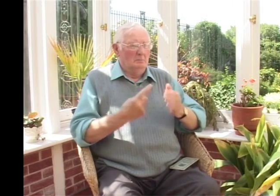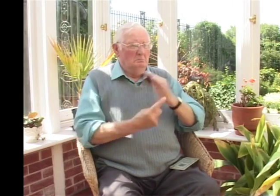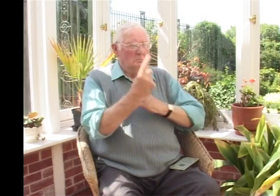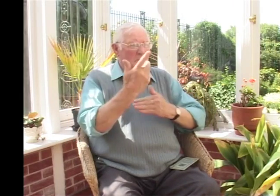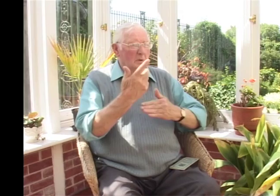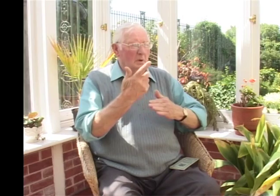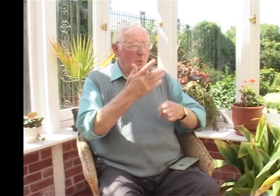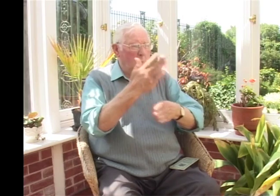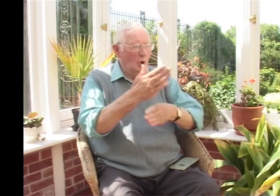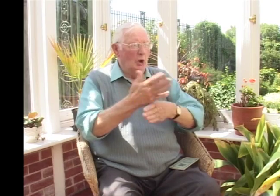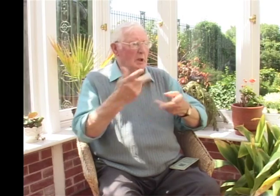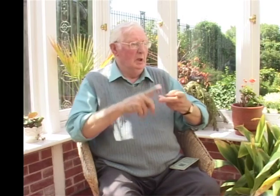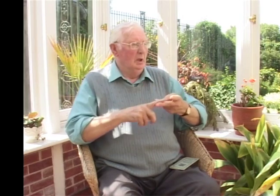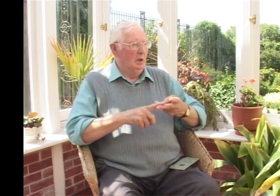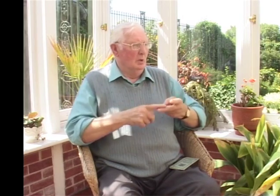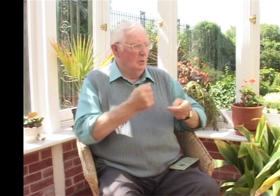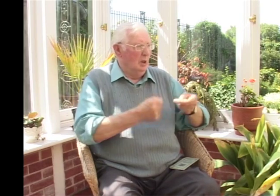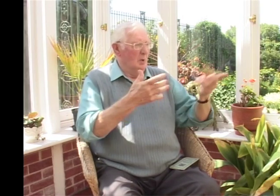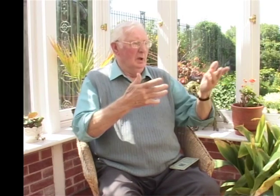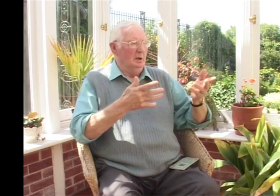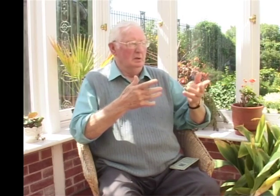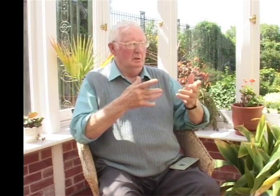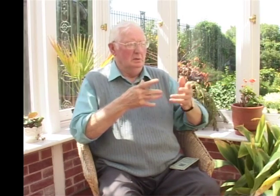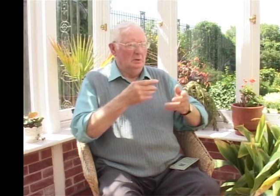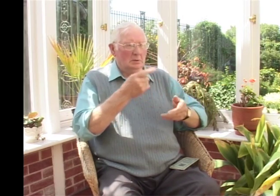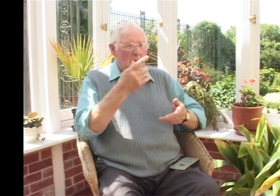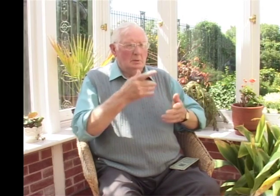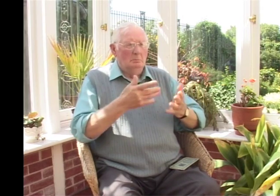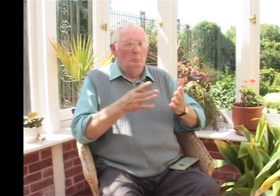we had to use them for work, and if we went to the railway or...